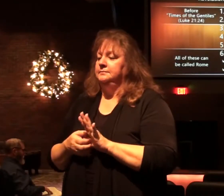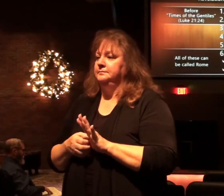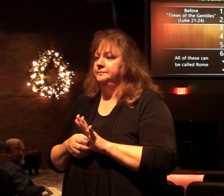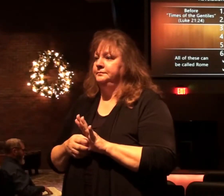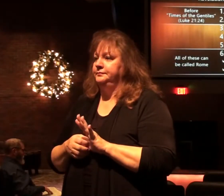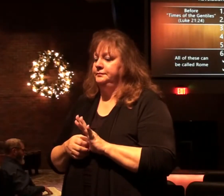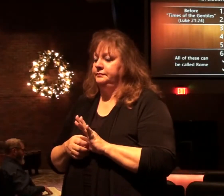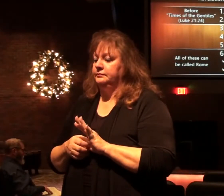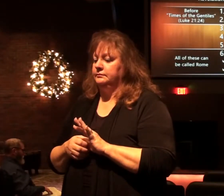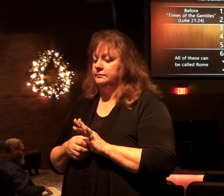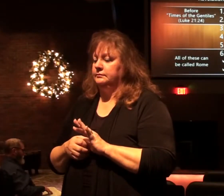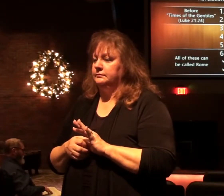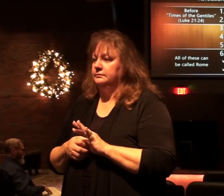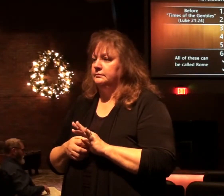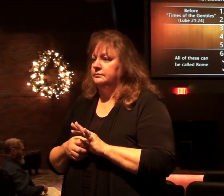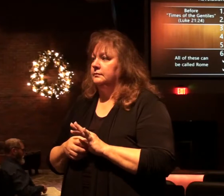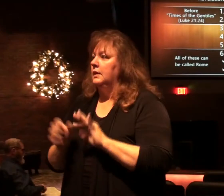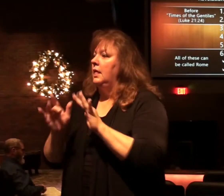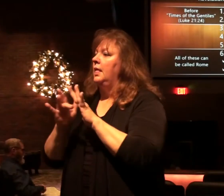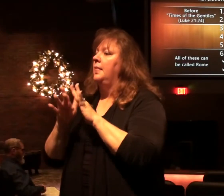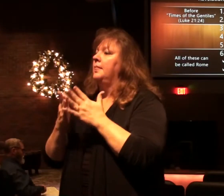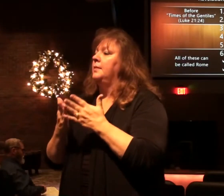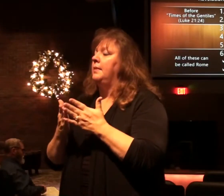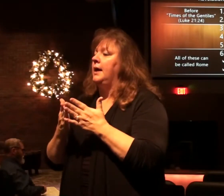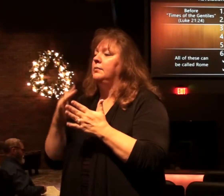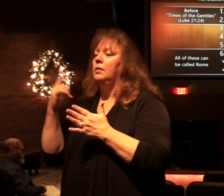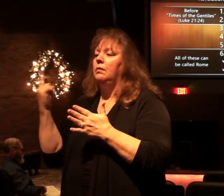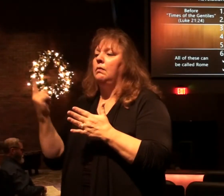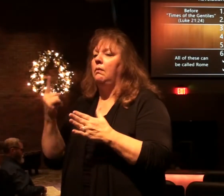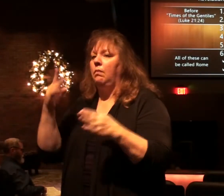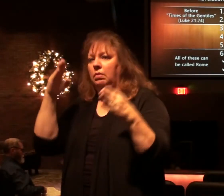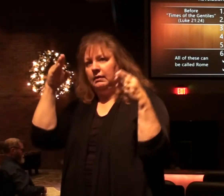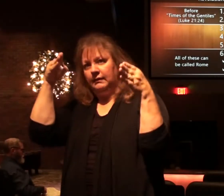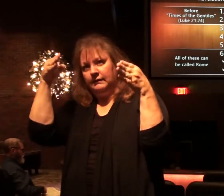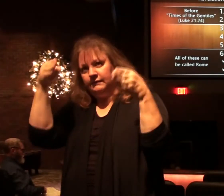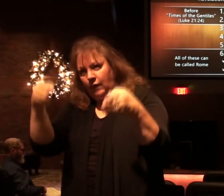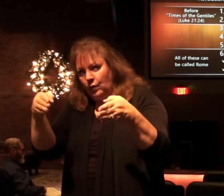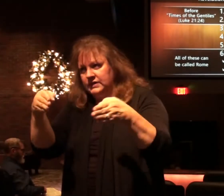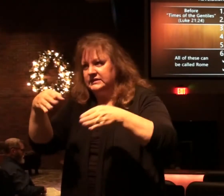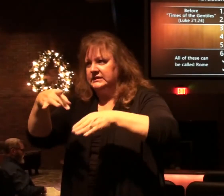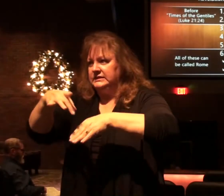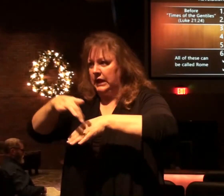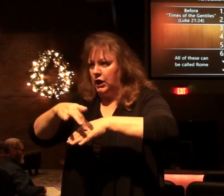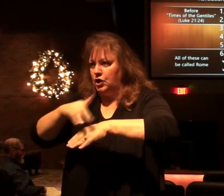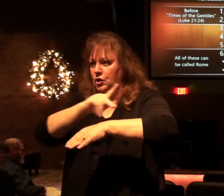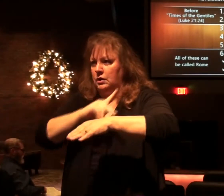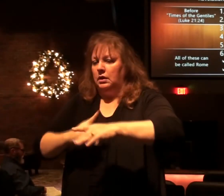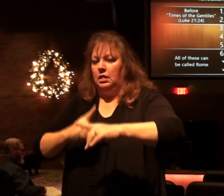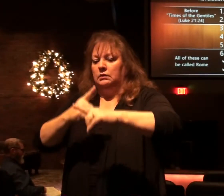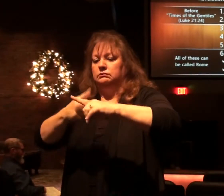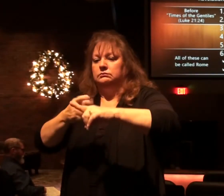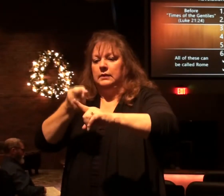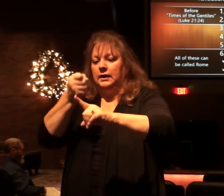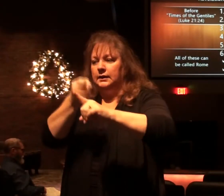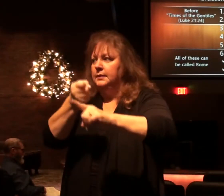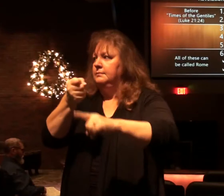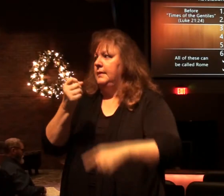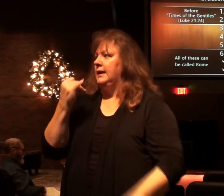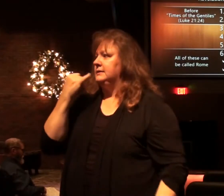are complete. The Bible is only concerned about earthly empires that intersect and impact